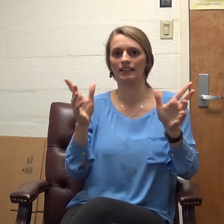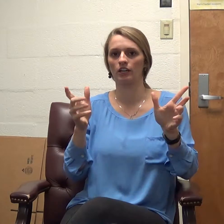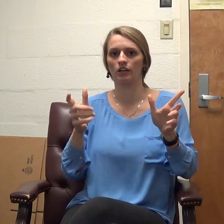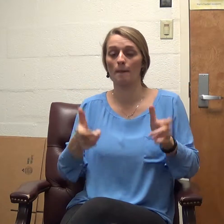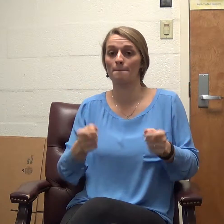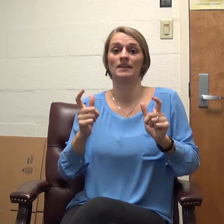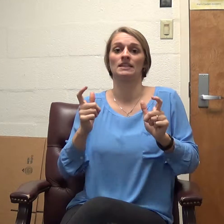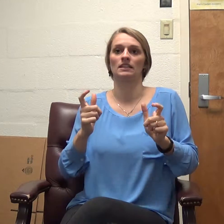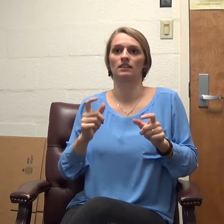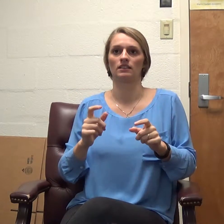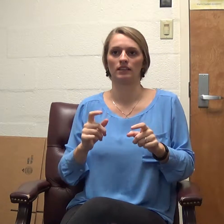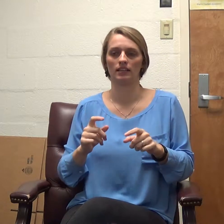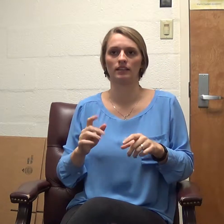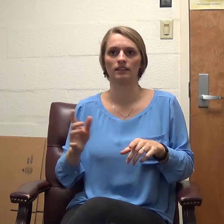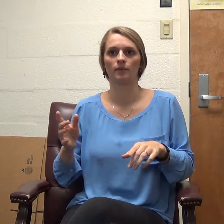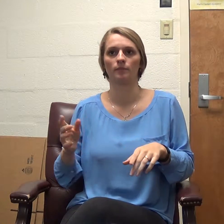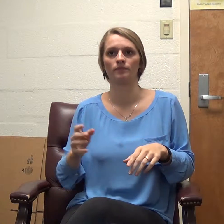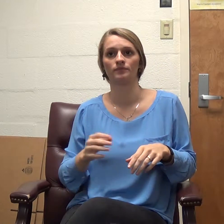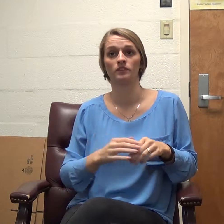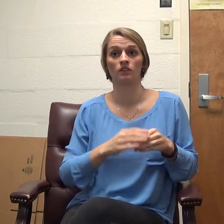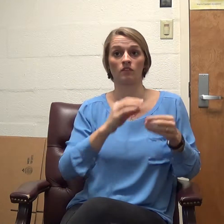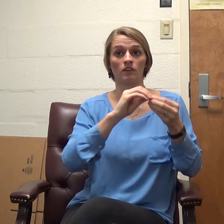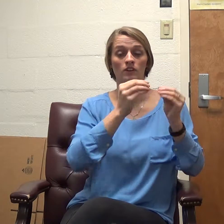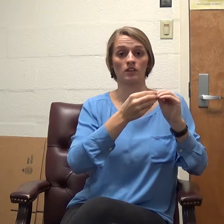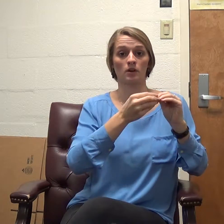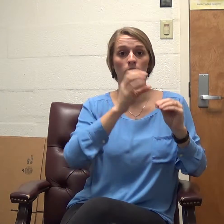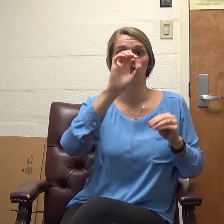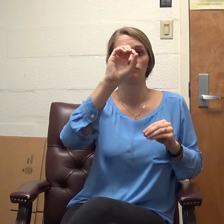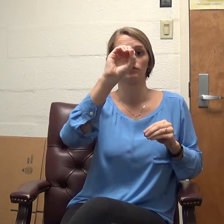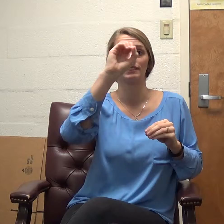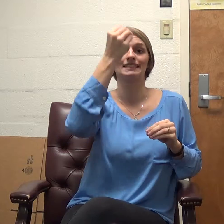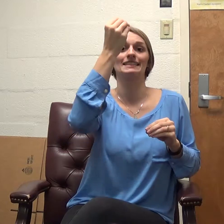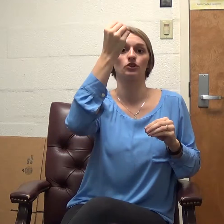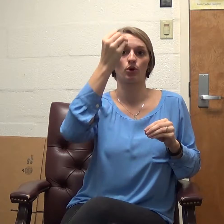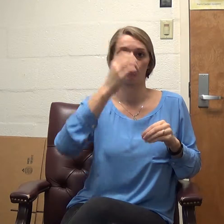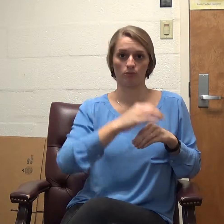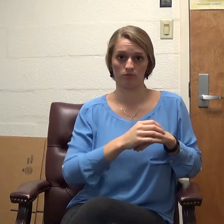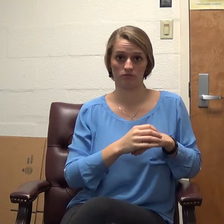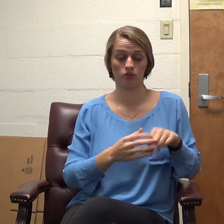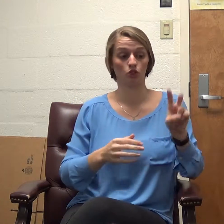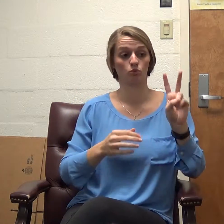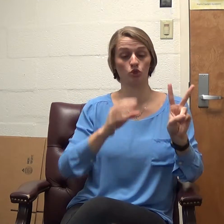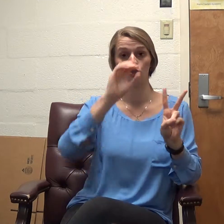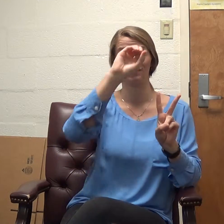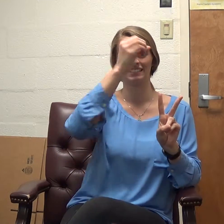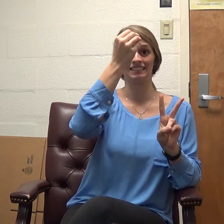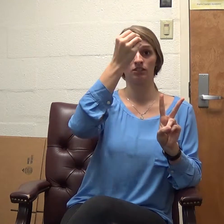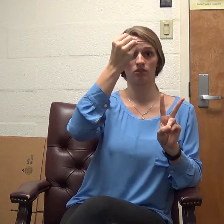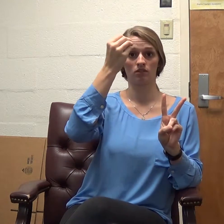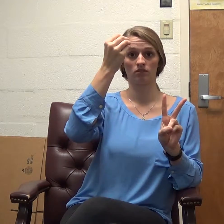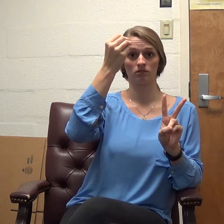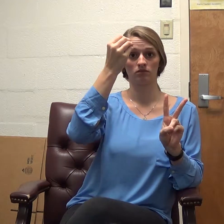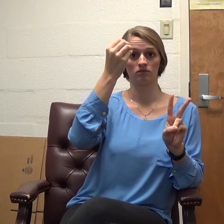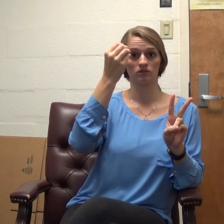I had 2 to the 0 power. It turns out that anything to the 0th power is equal to 1. So 2 to the 0